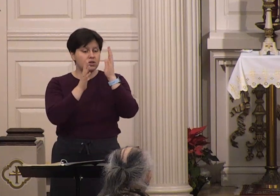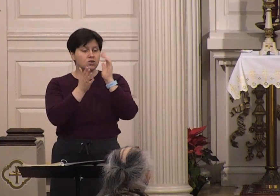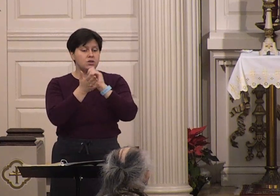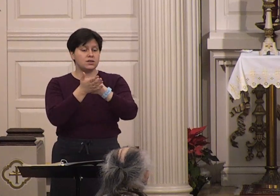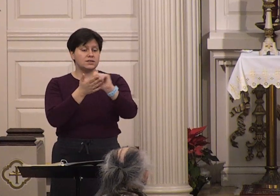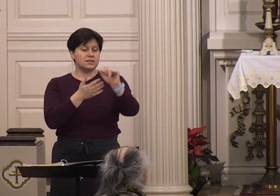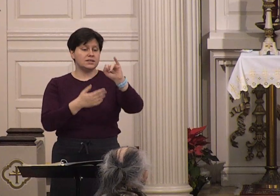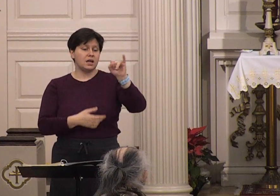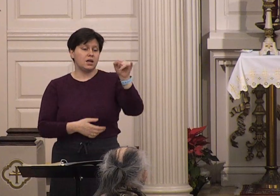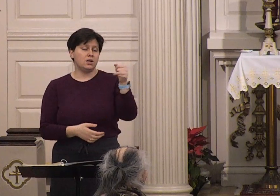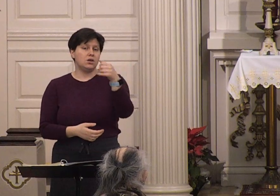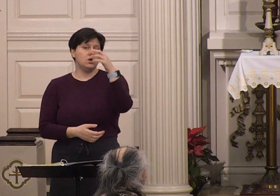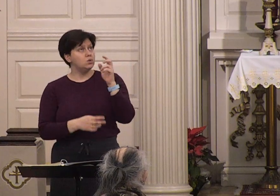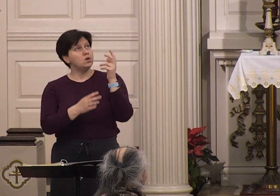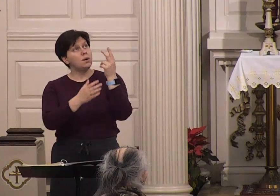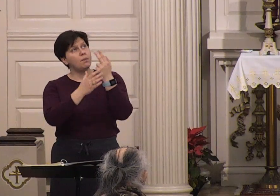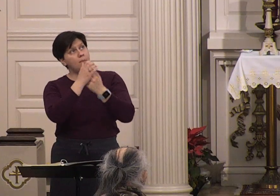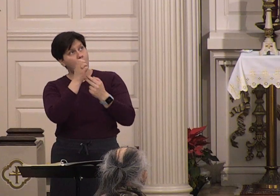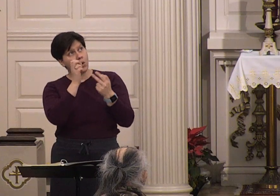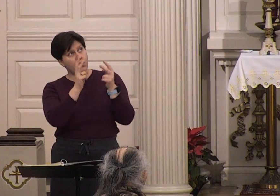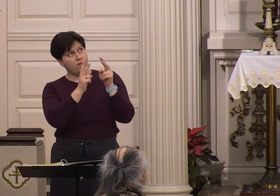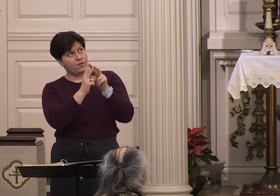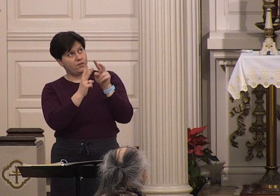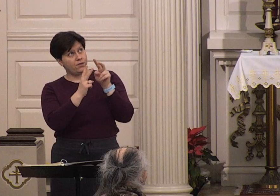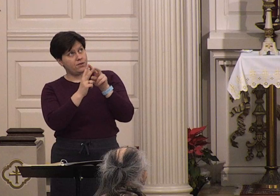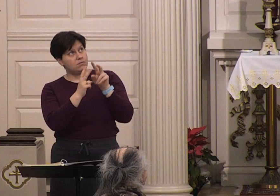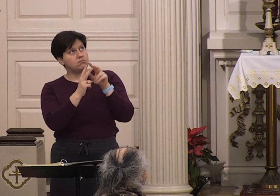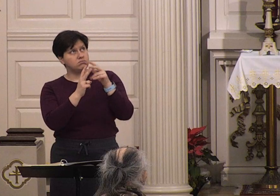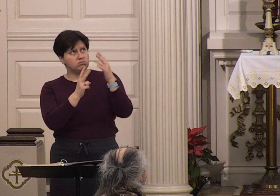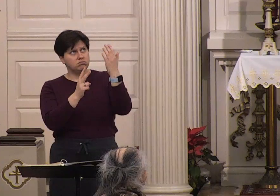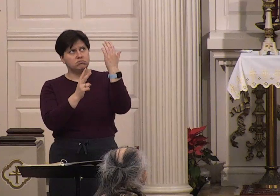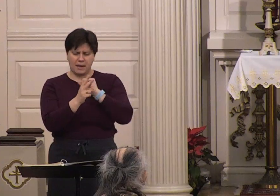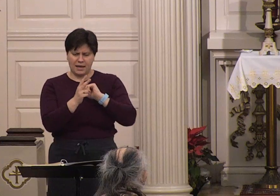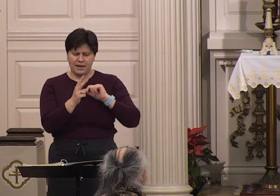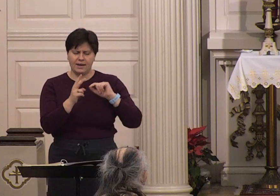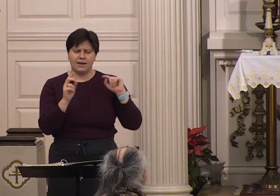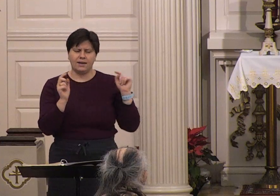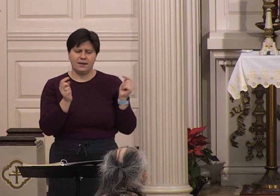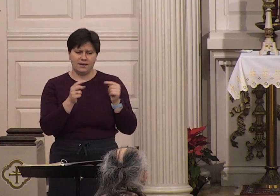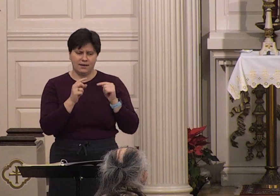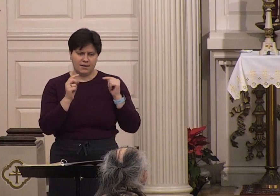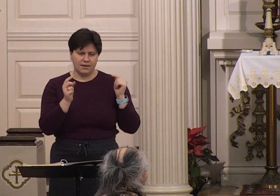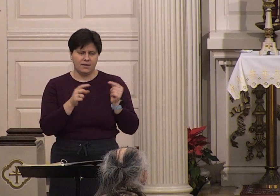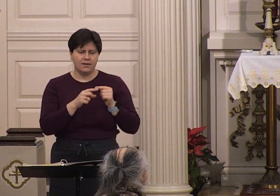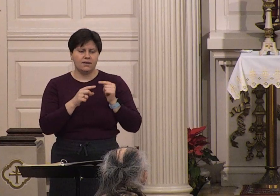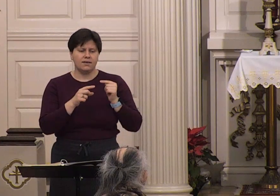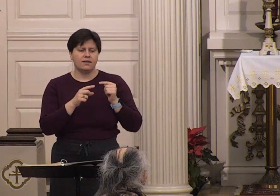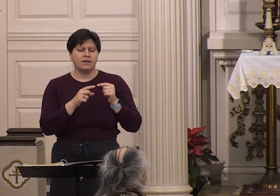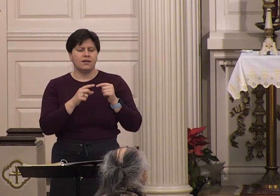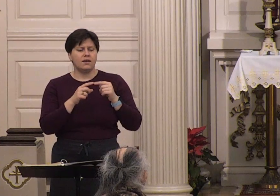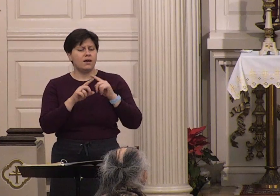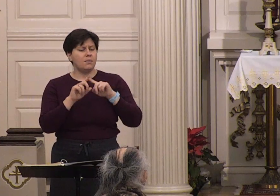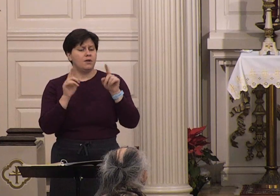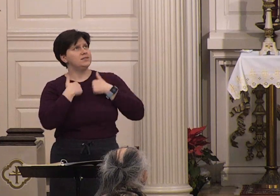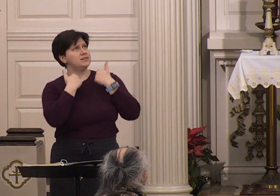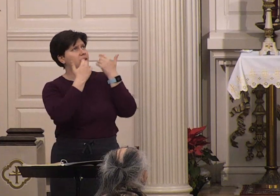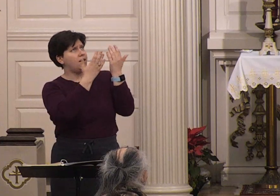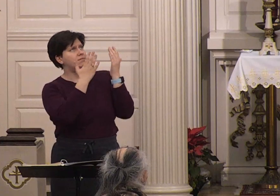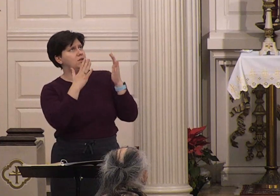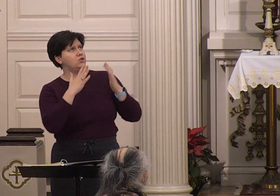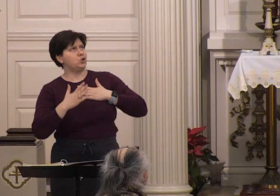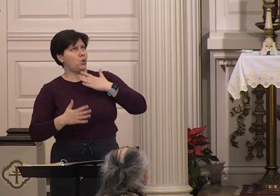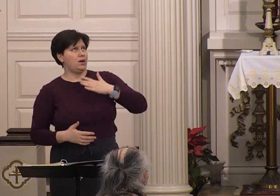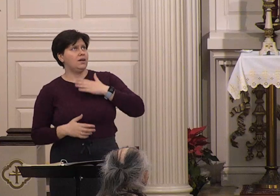Jude, both of whom knew great pain and suffering, but who now reside in joy, may we